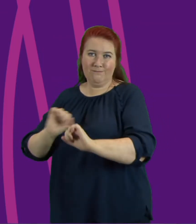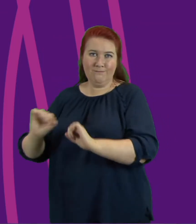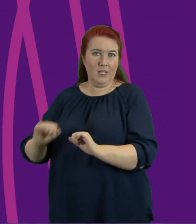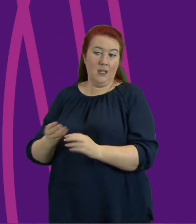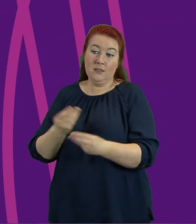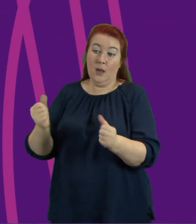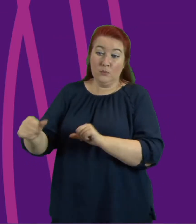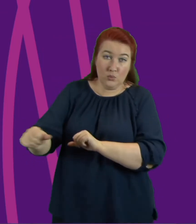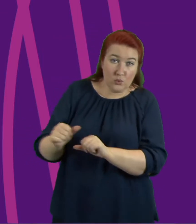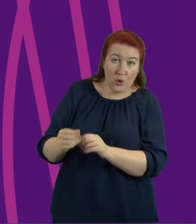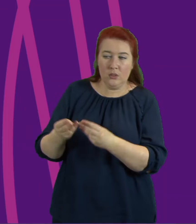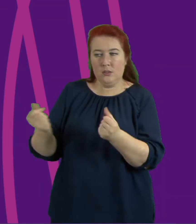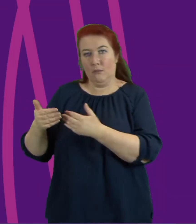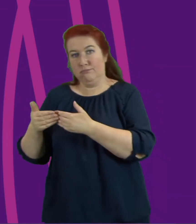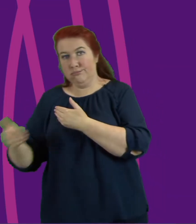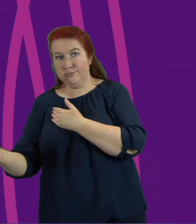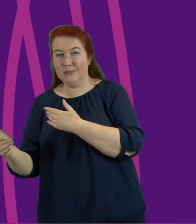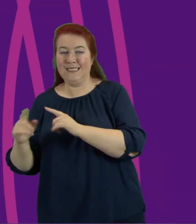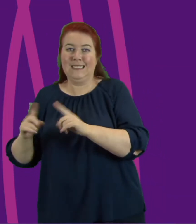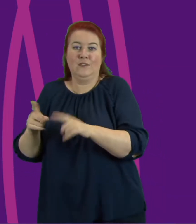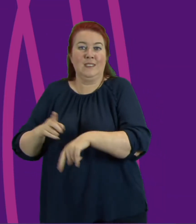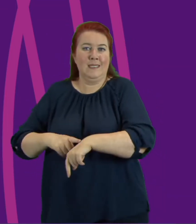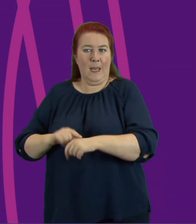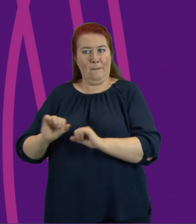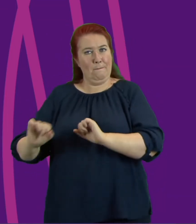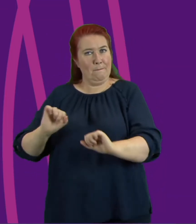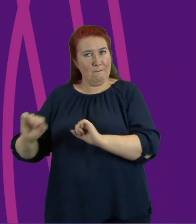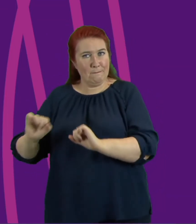of time before it can be concluded.